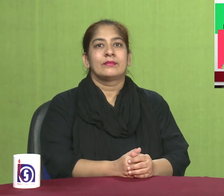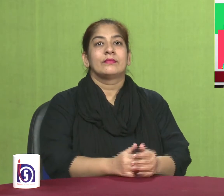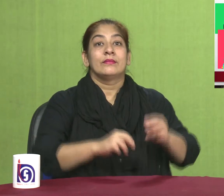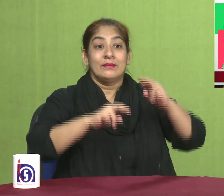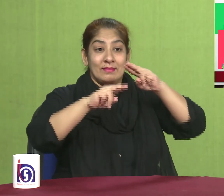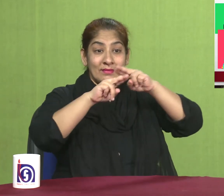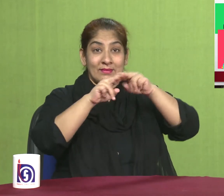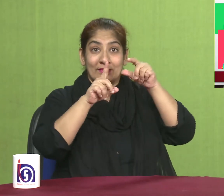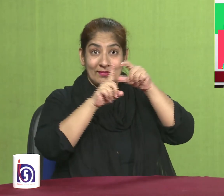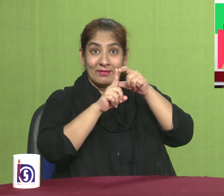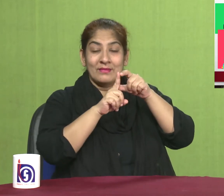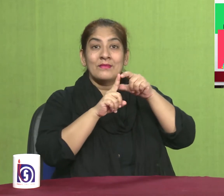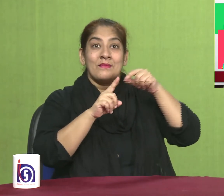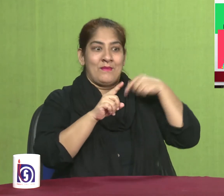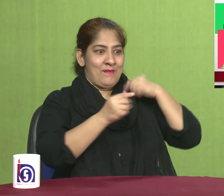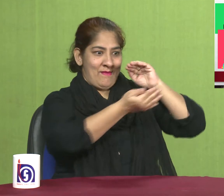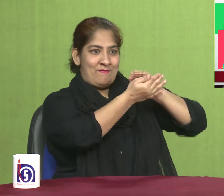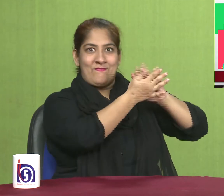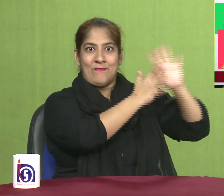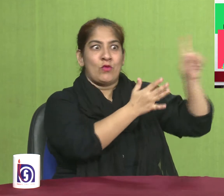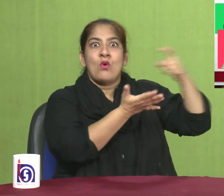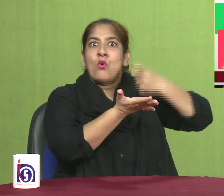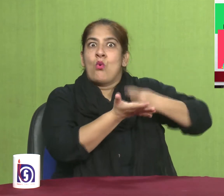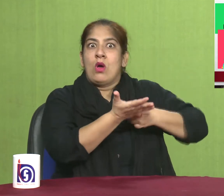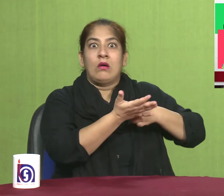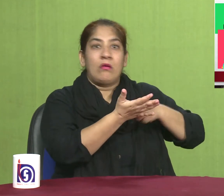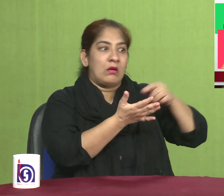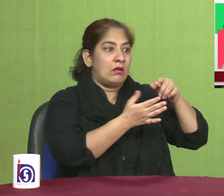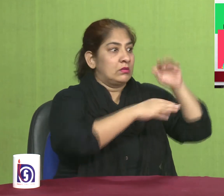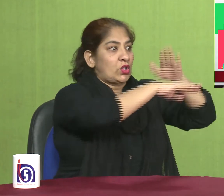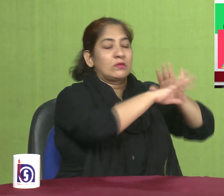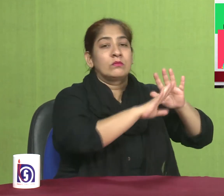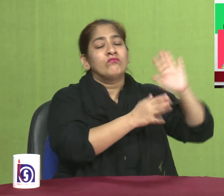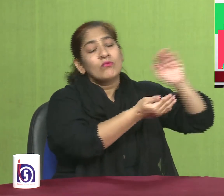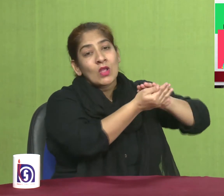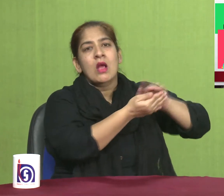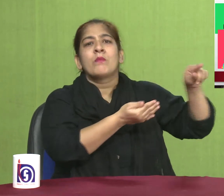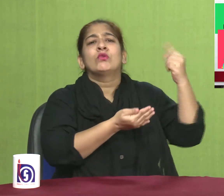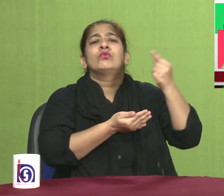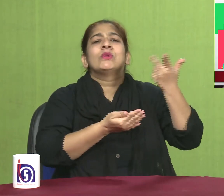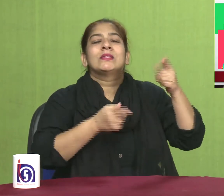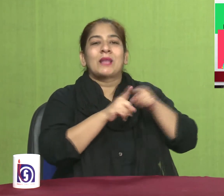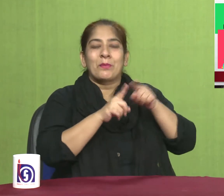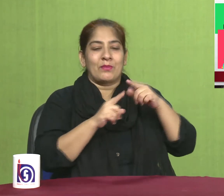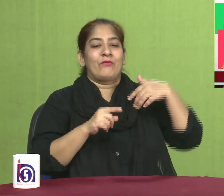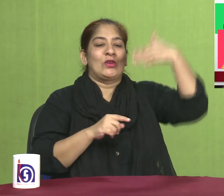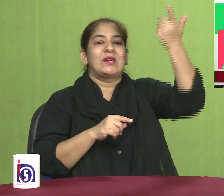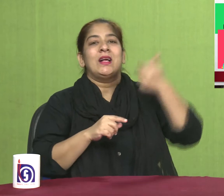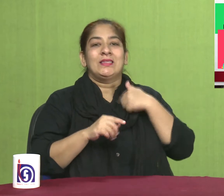Now you can see on the screen different types of securities. The first one is fixed deposit receipts. So this is the kind